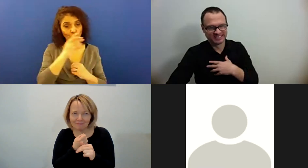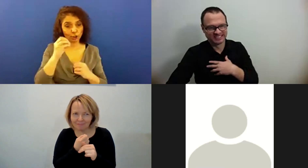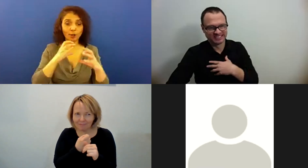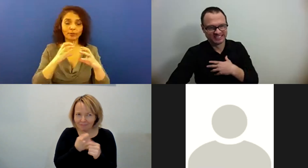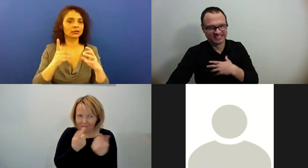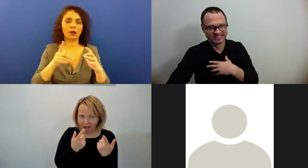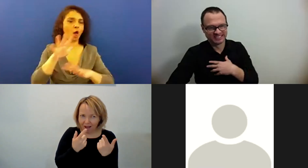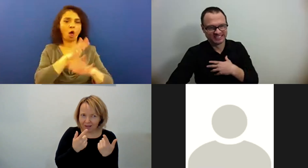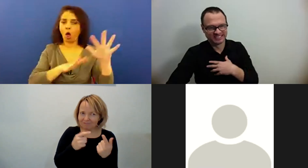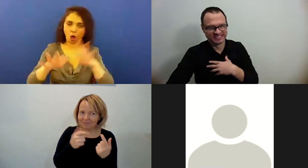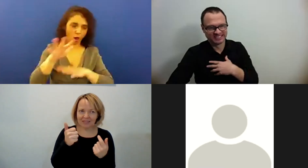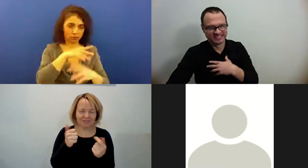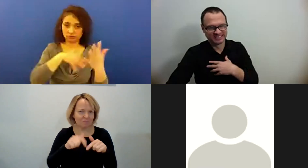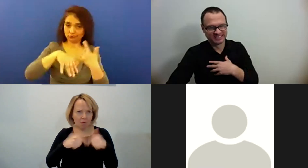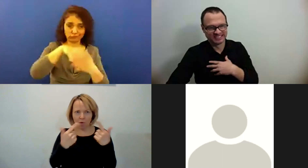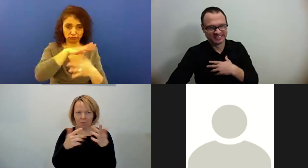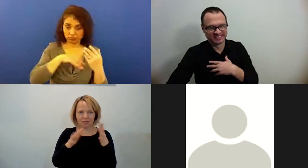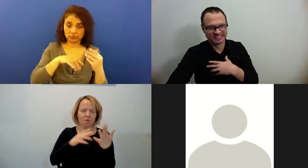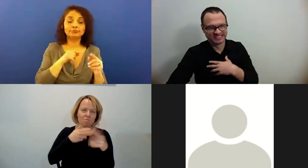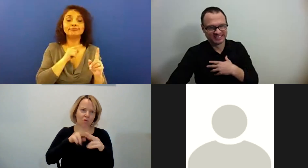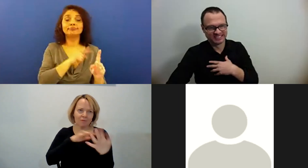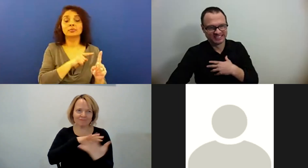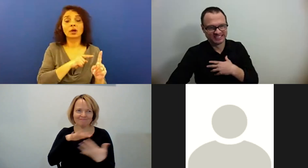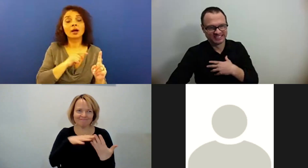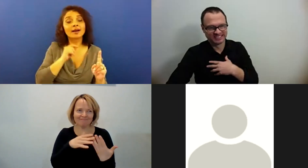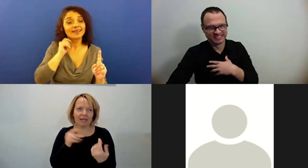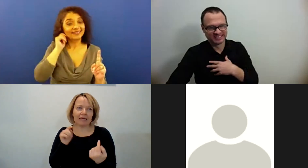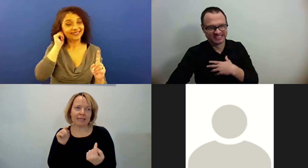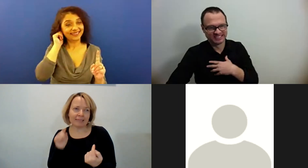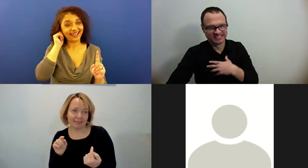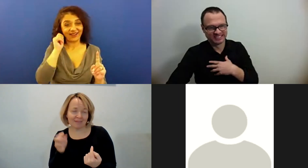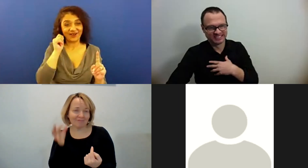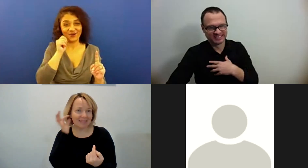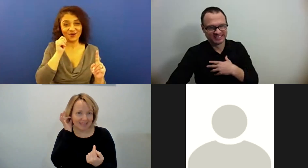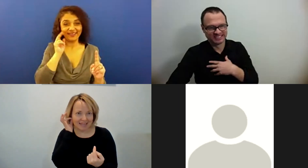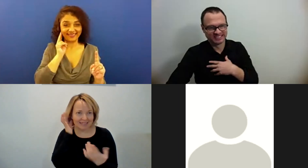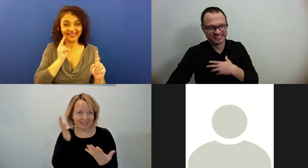Sure, the family gestured, but didn't know proper sign language.